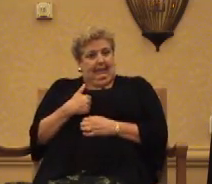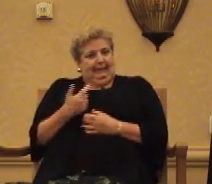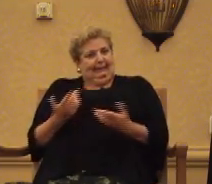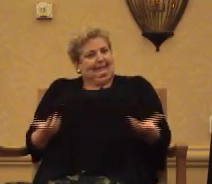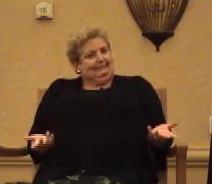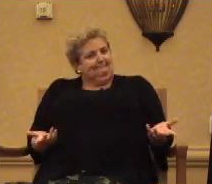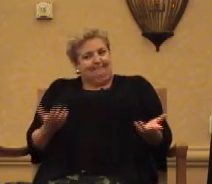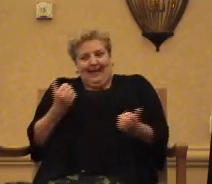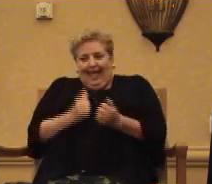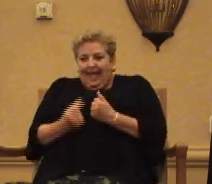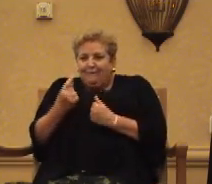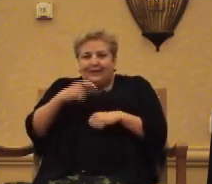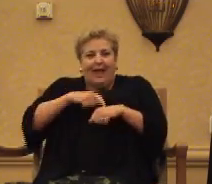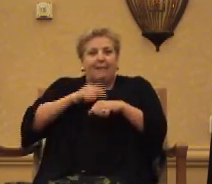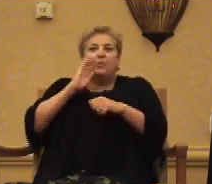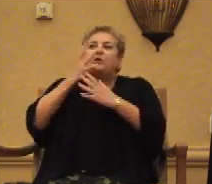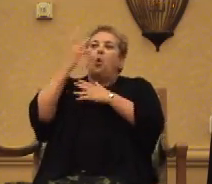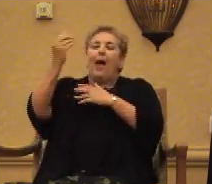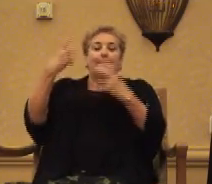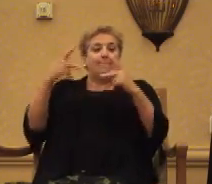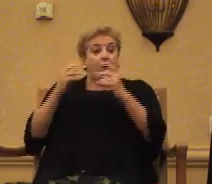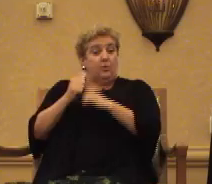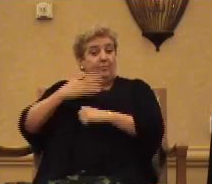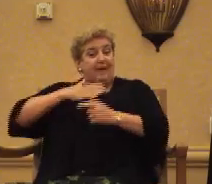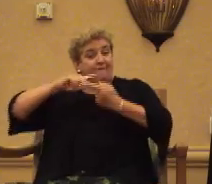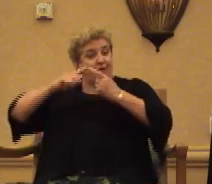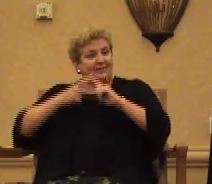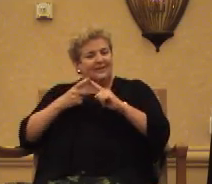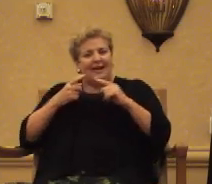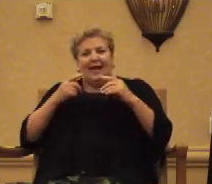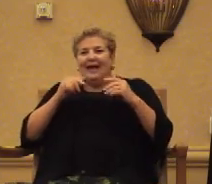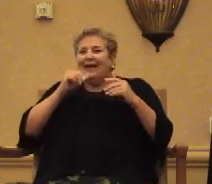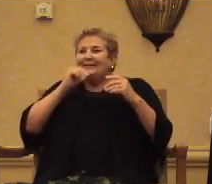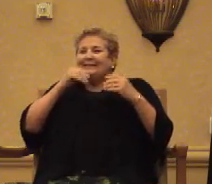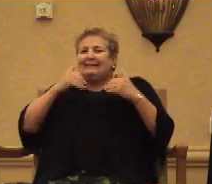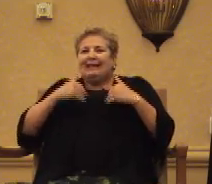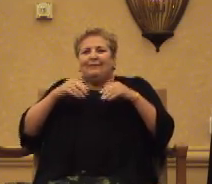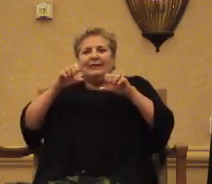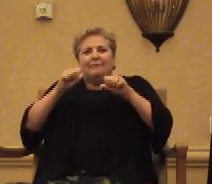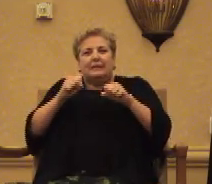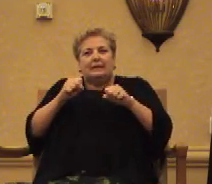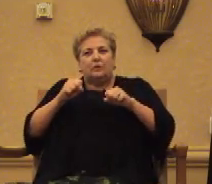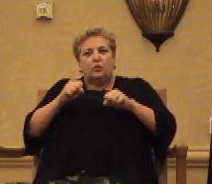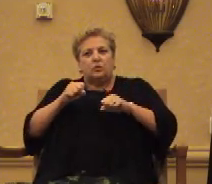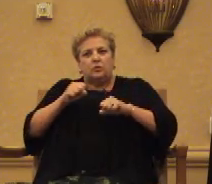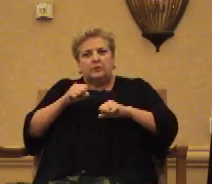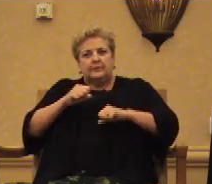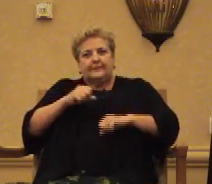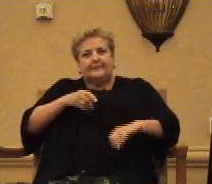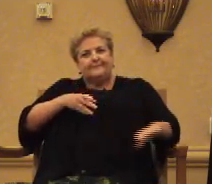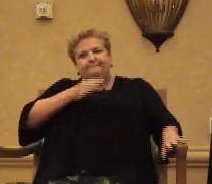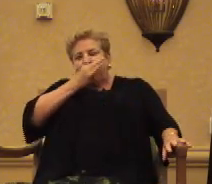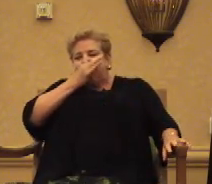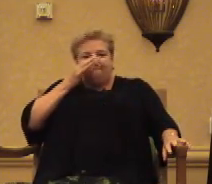party with my friends, I have this inability to shutter down when you should. I always go a little bit too